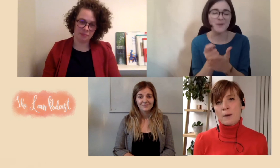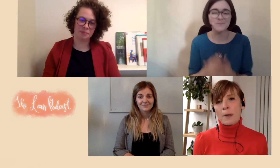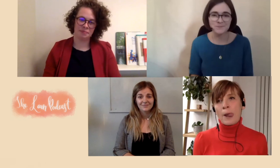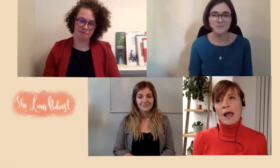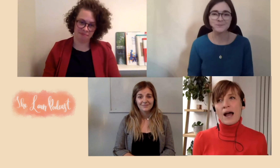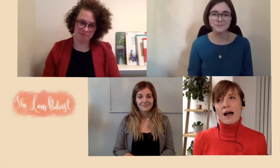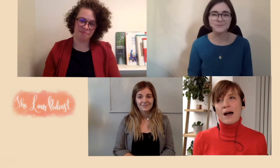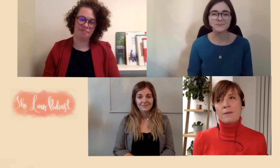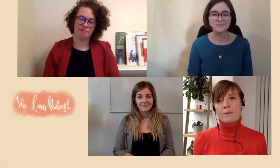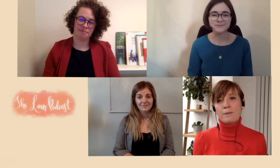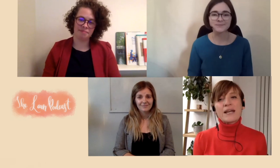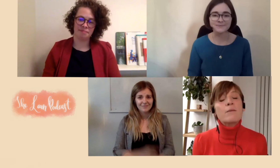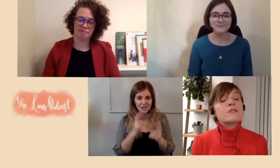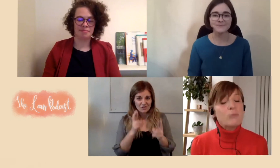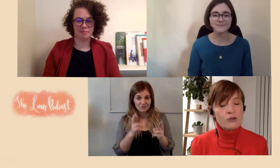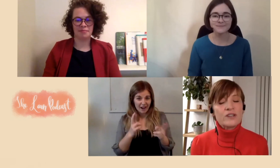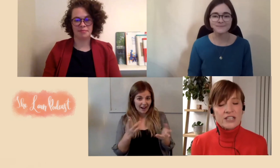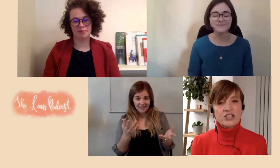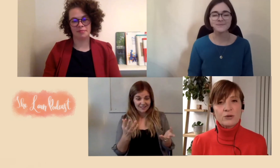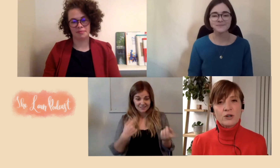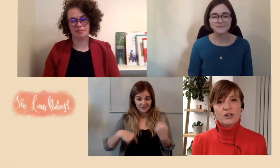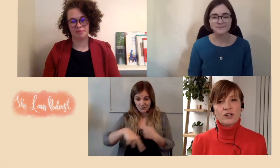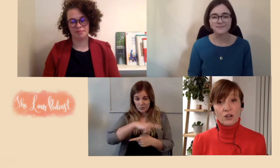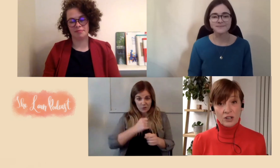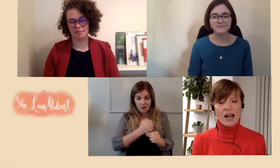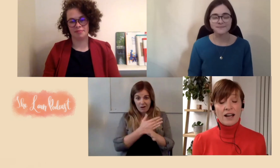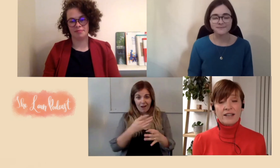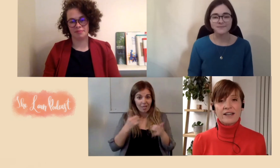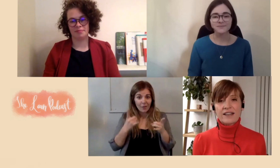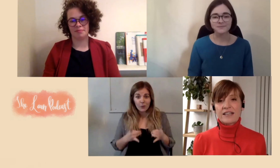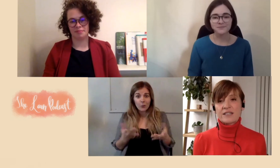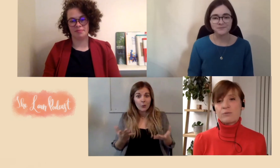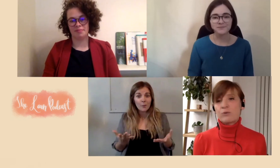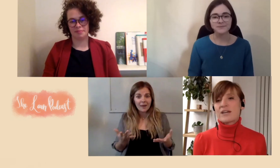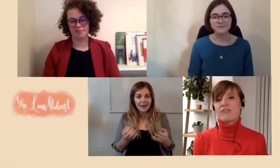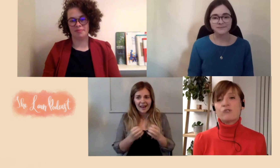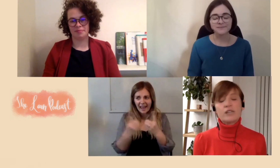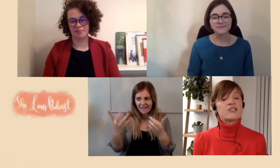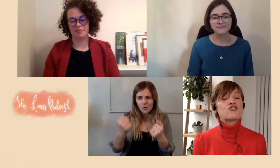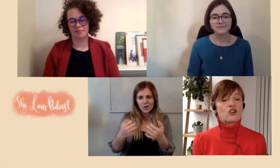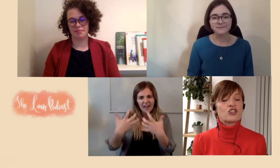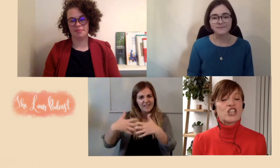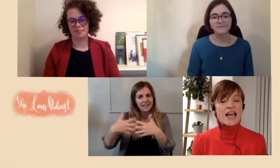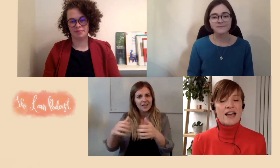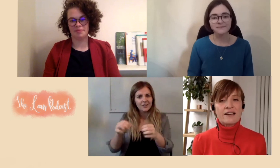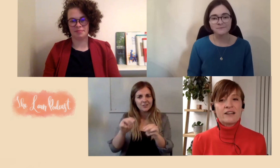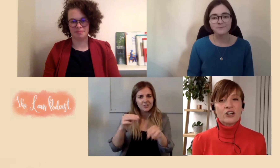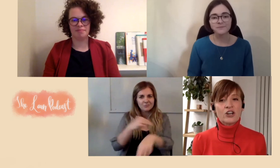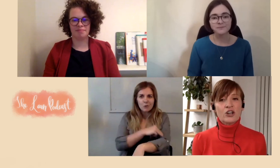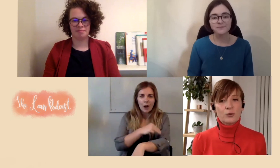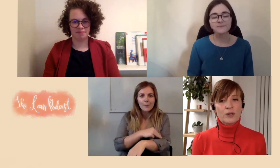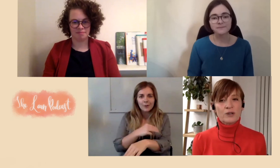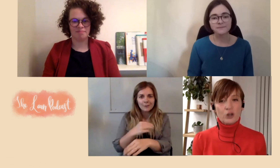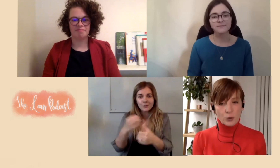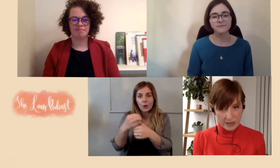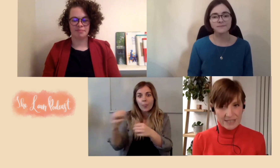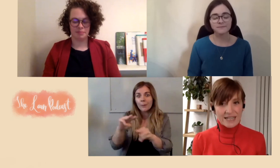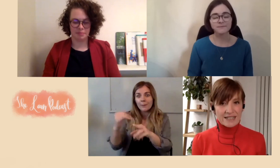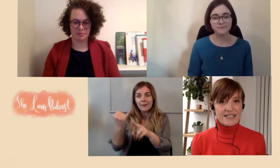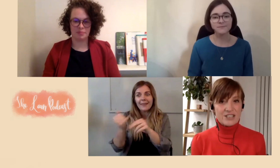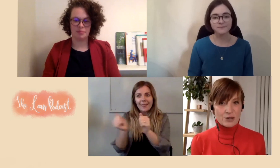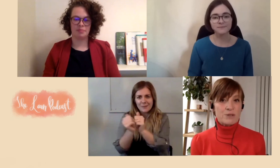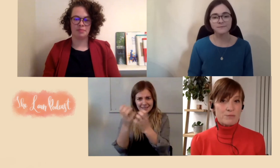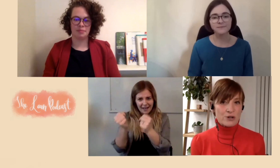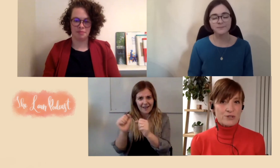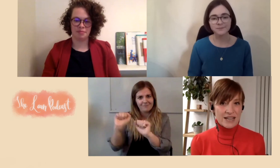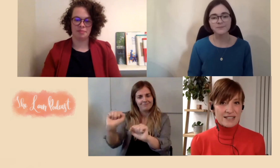think the not having certain control, as of turn taking, those sort